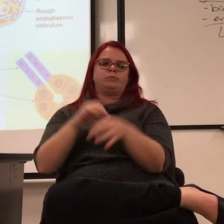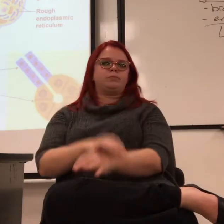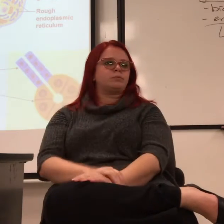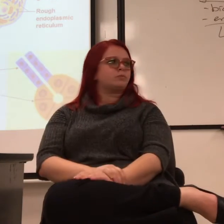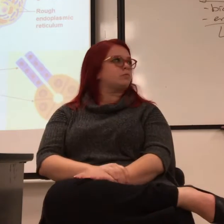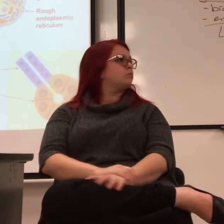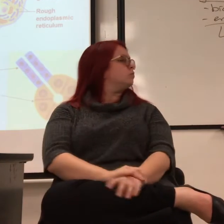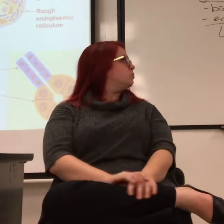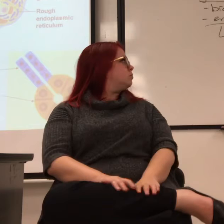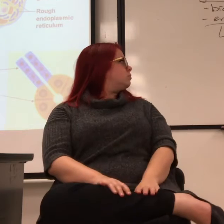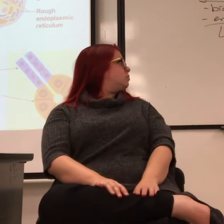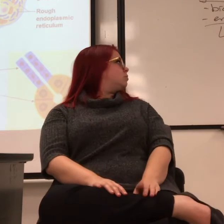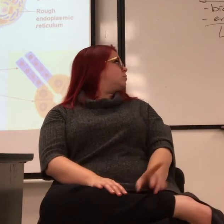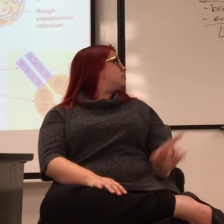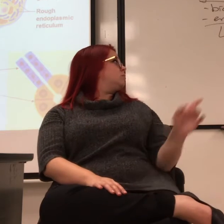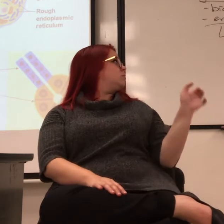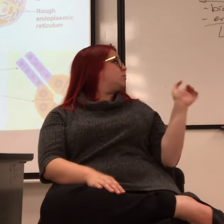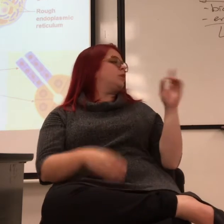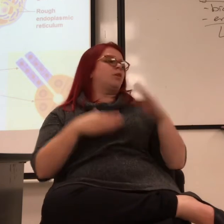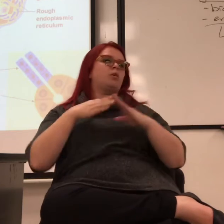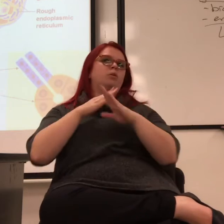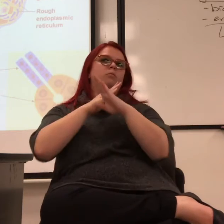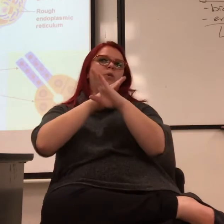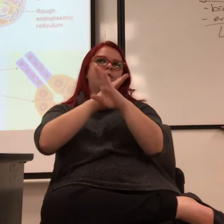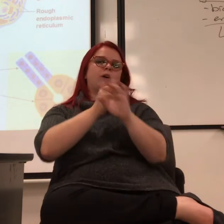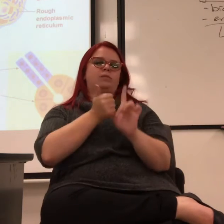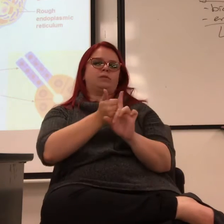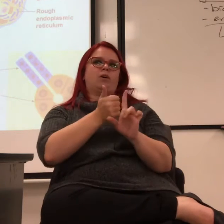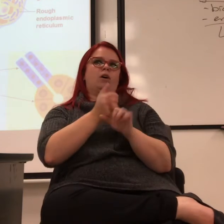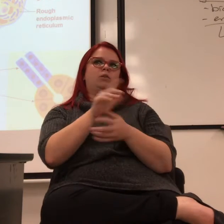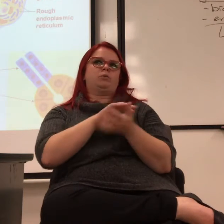This here prevents autodigestion.